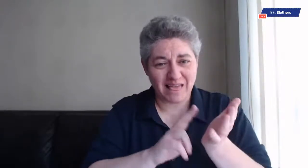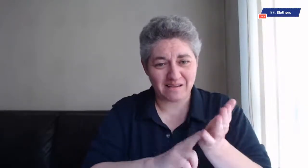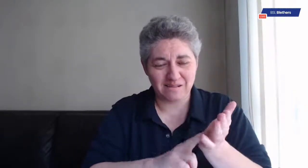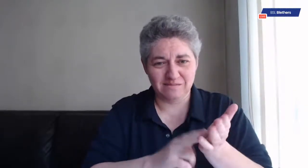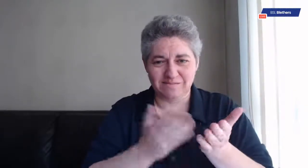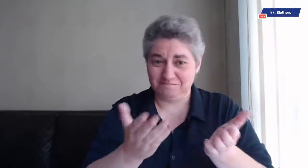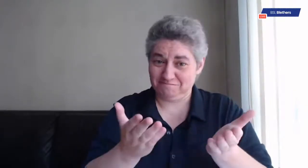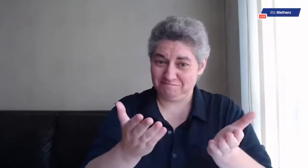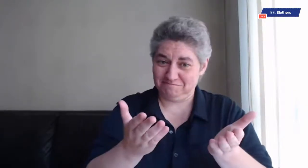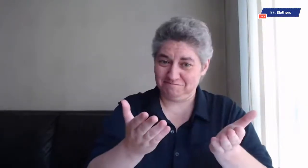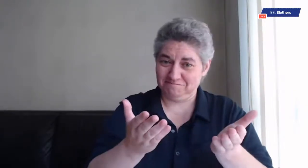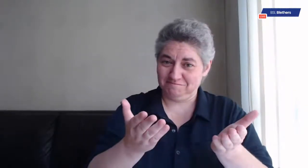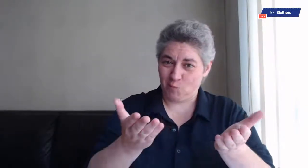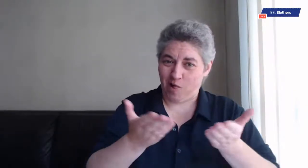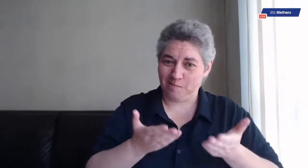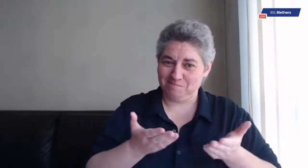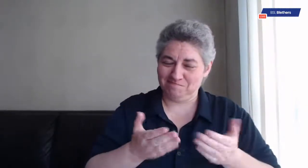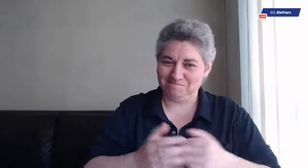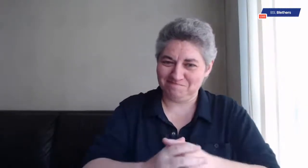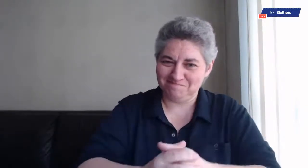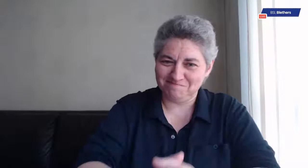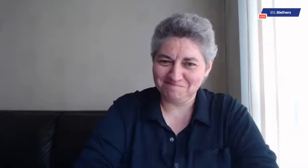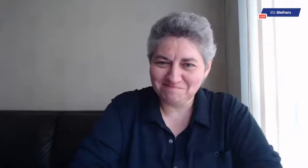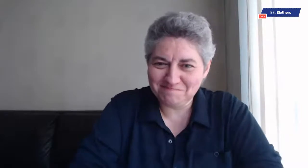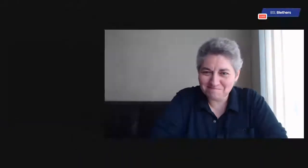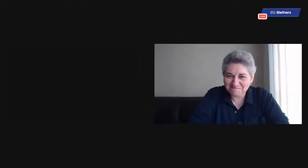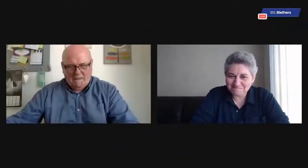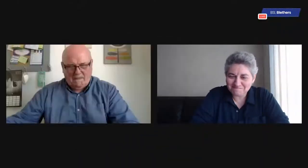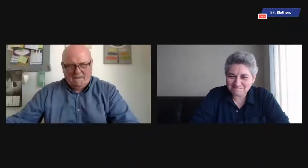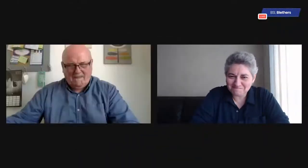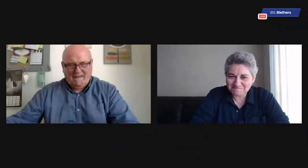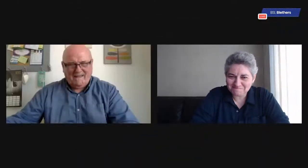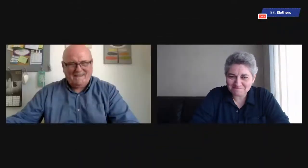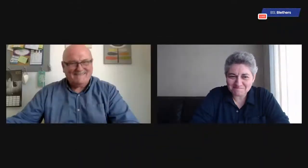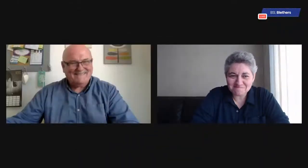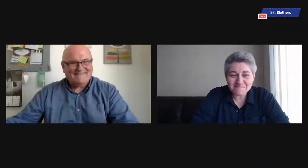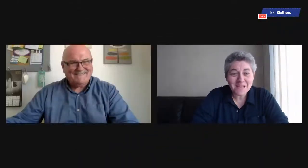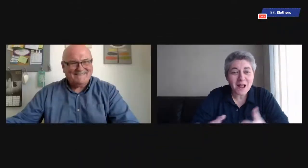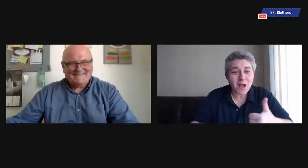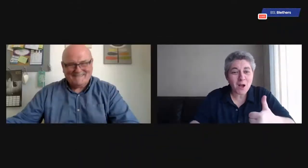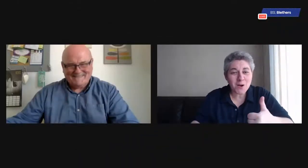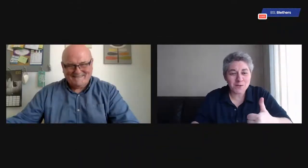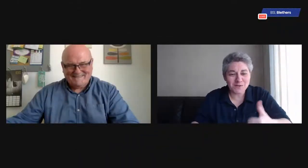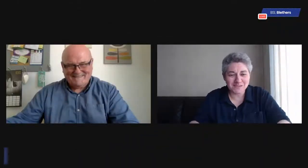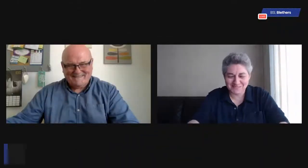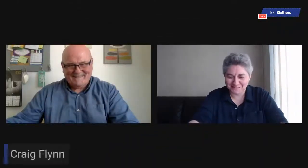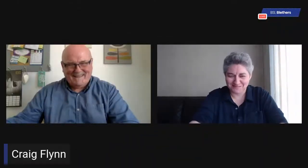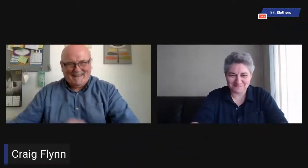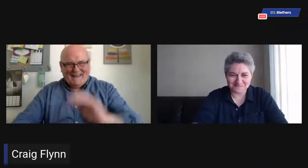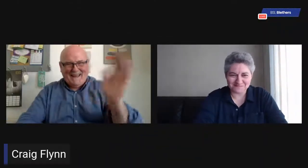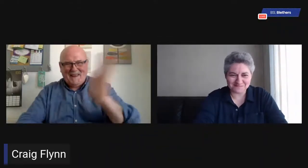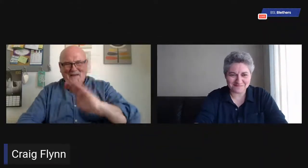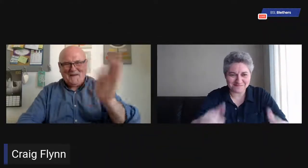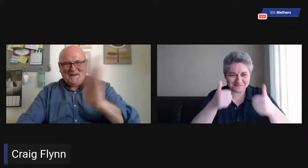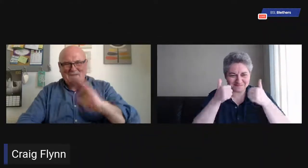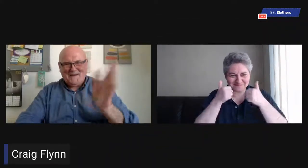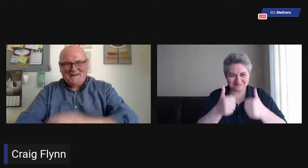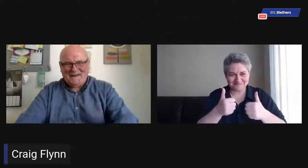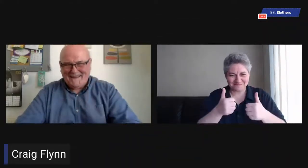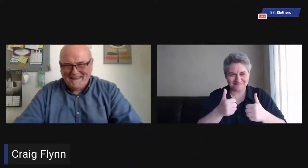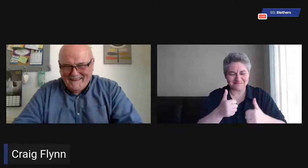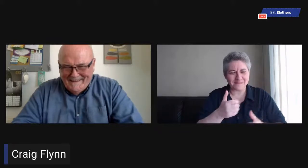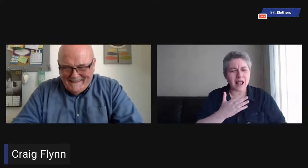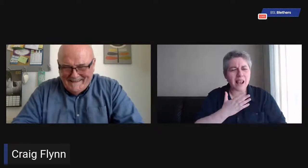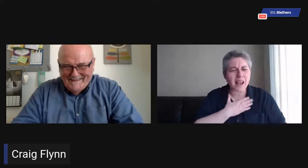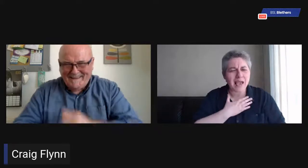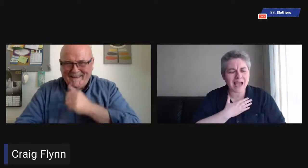So I'm delighted to introduce our guest speaker today, and that's Craig Flynn. Hello, Craig.